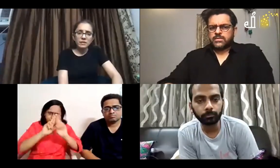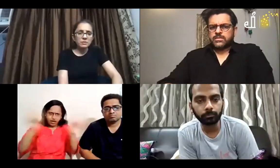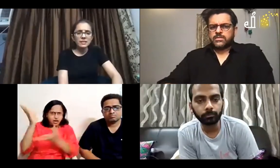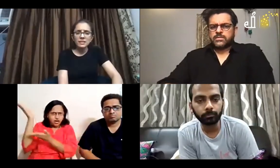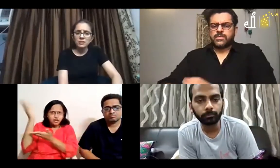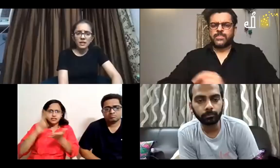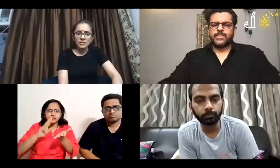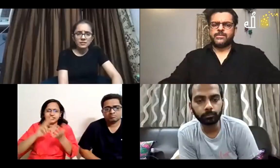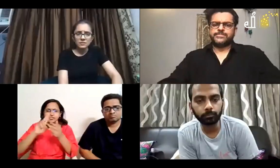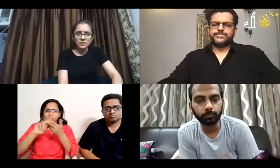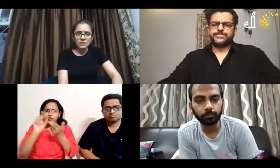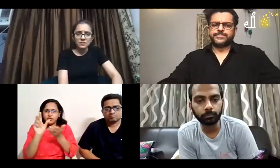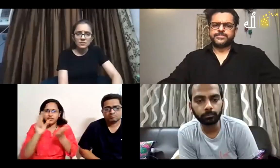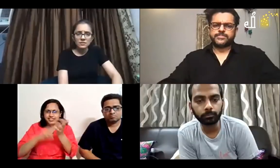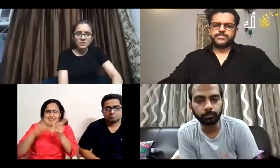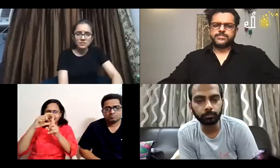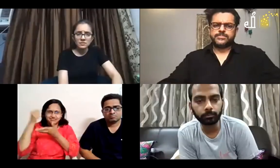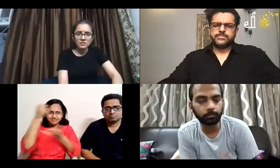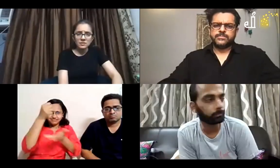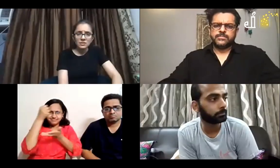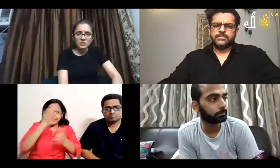deaf baby, they give a grant.